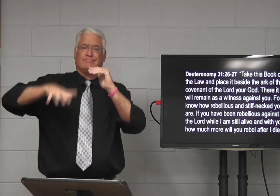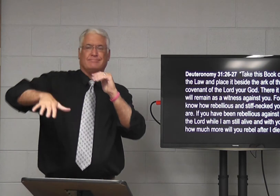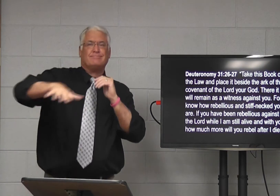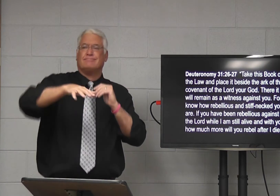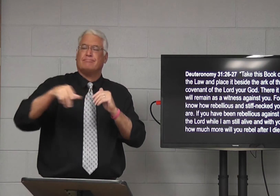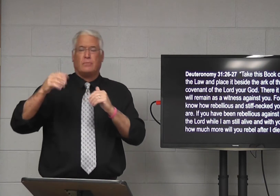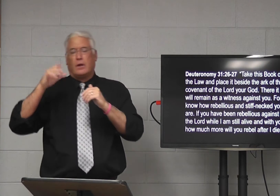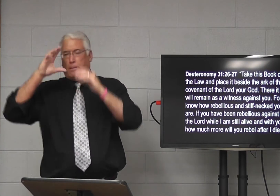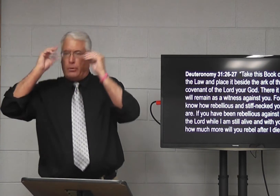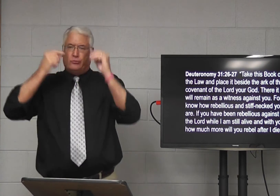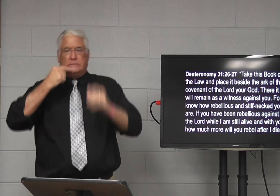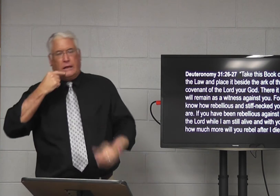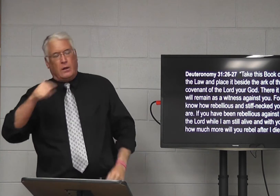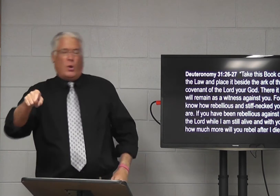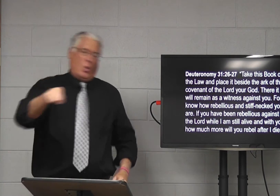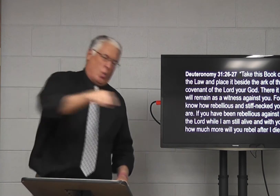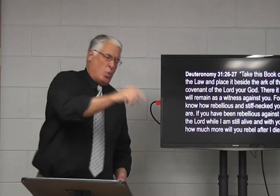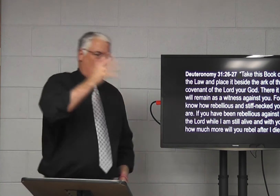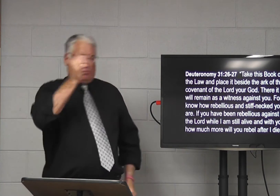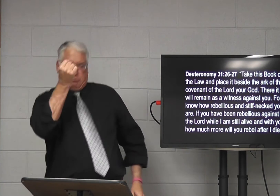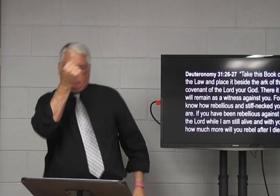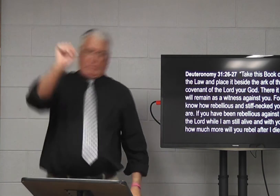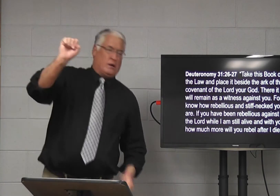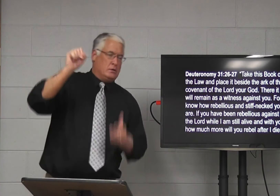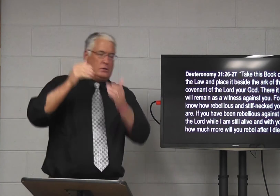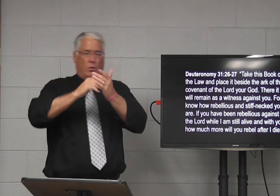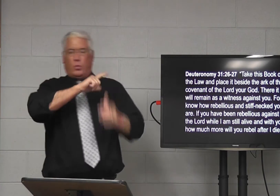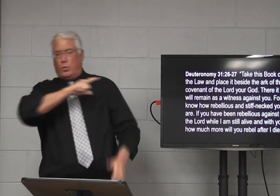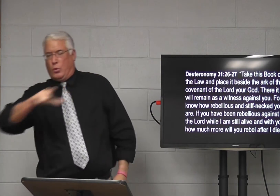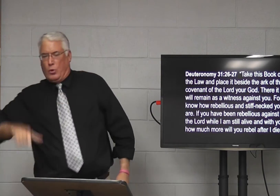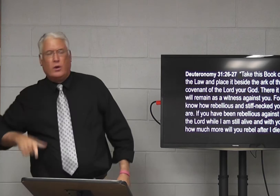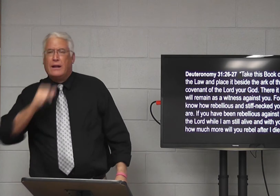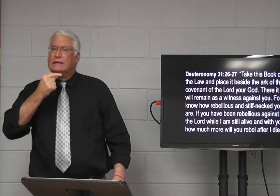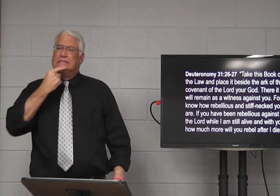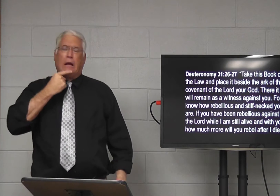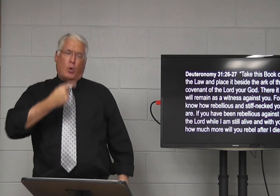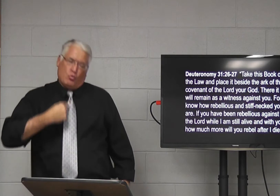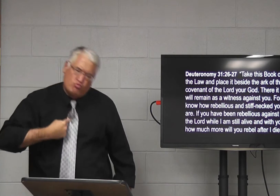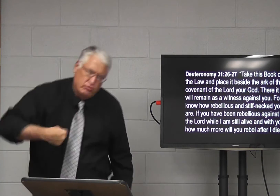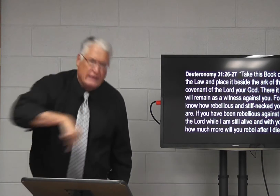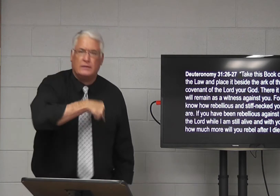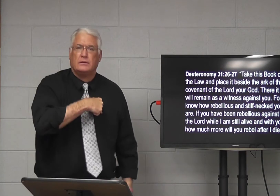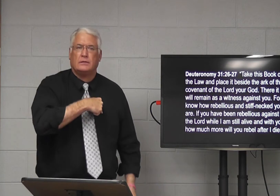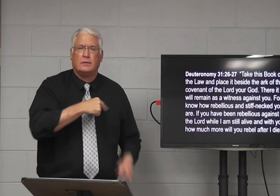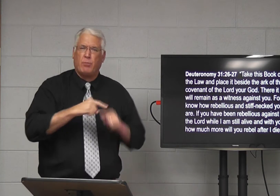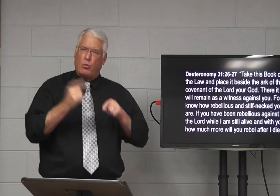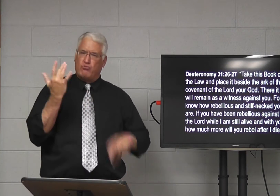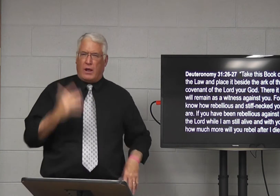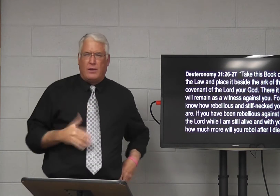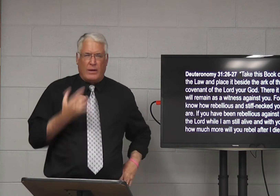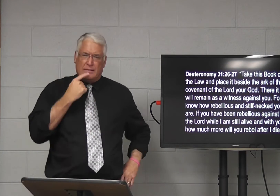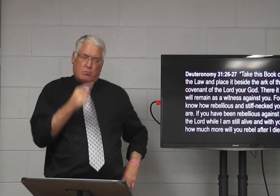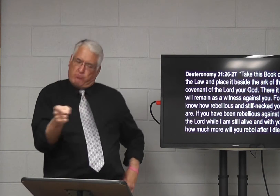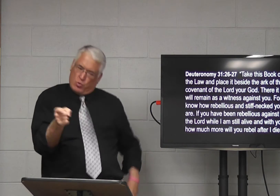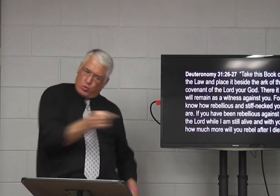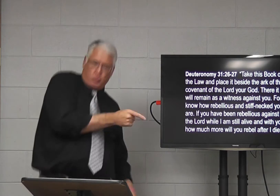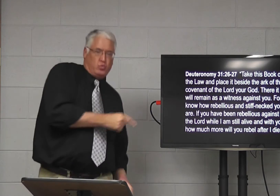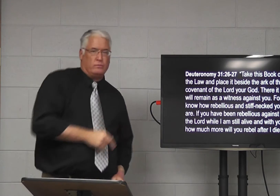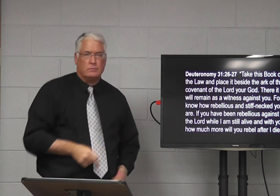It seems like Moses was elevated. He says, you will rebel against us. It says, we. But